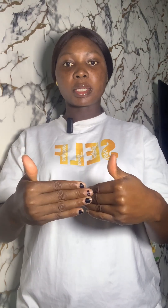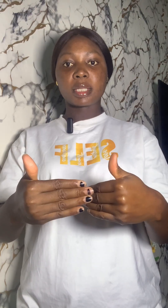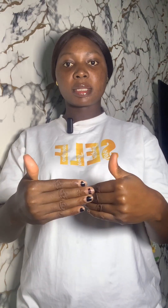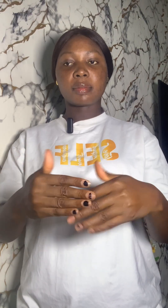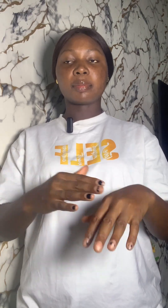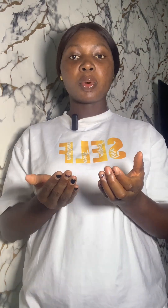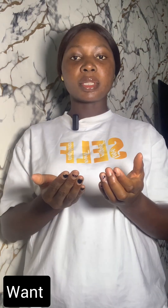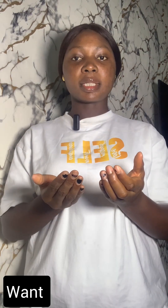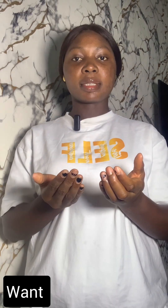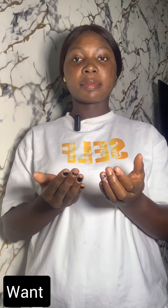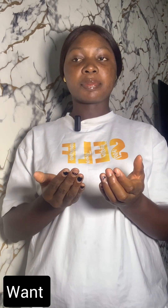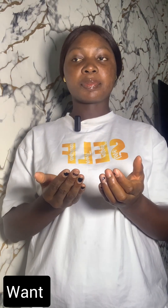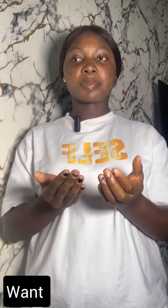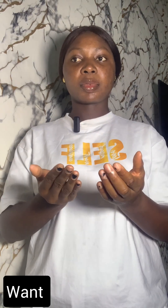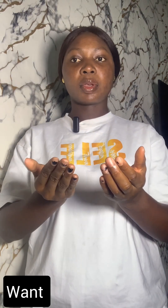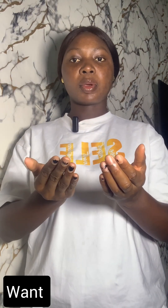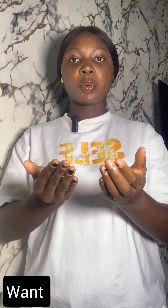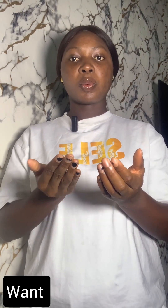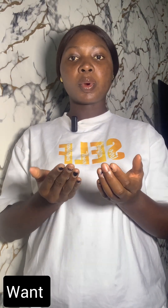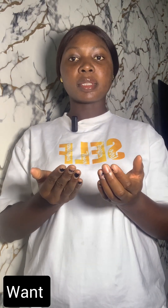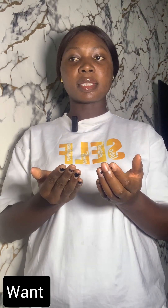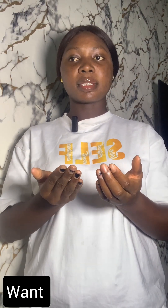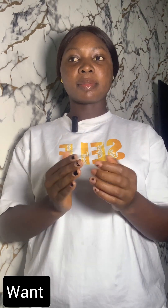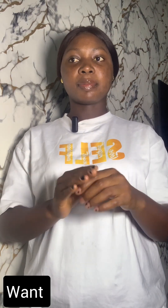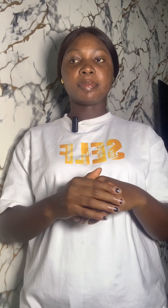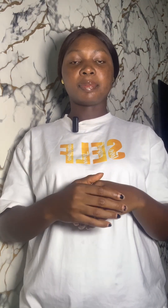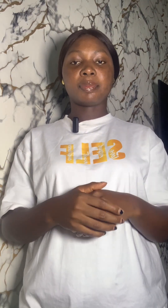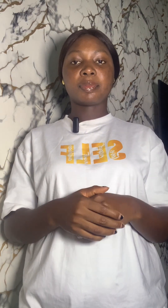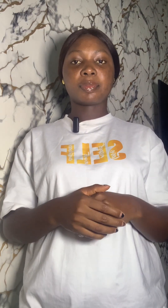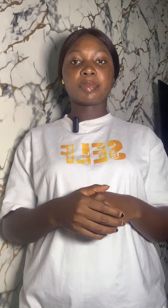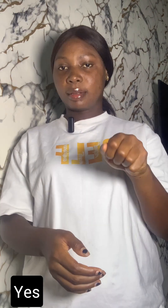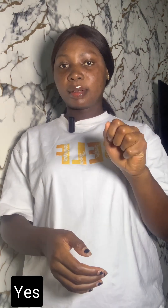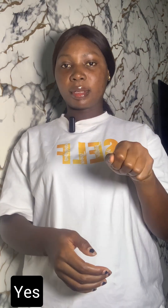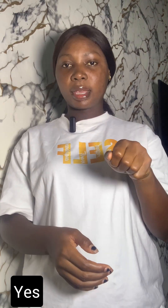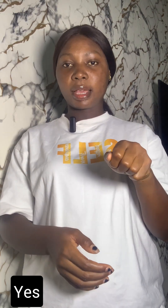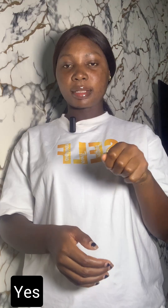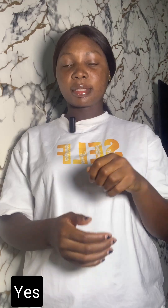box. Want, want. Yes,